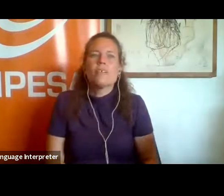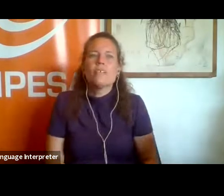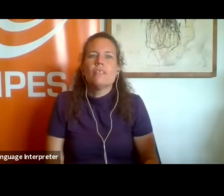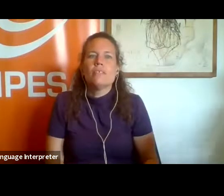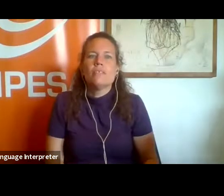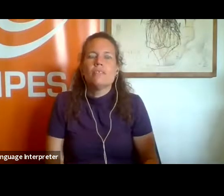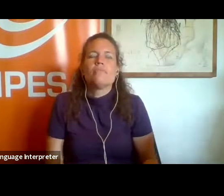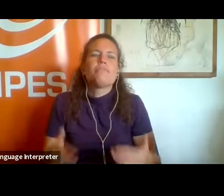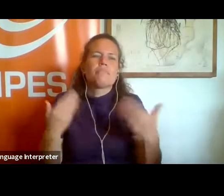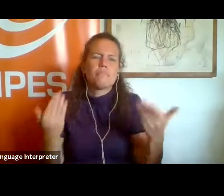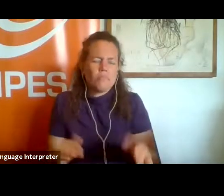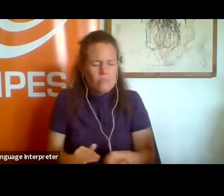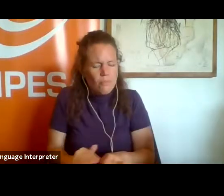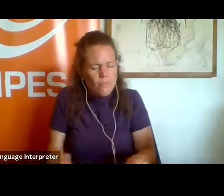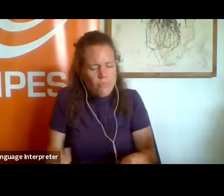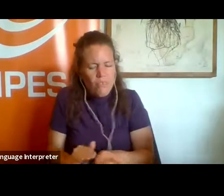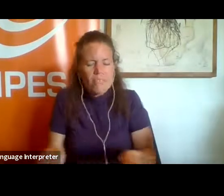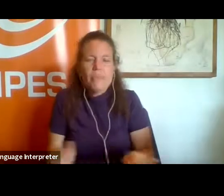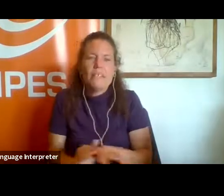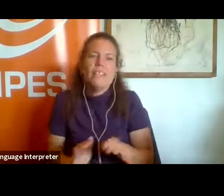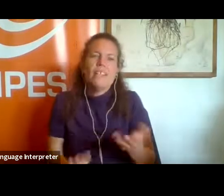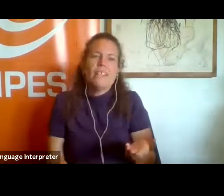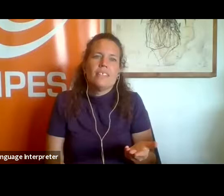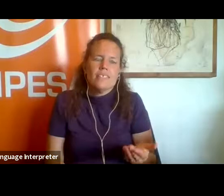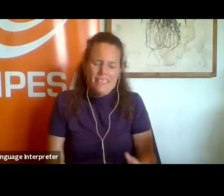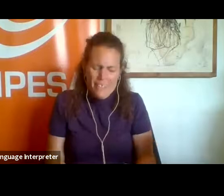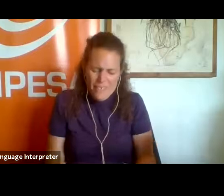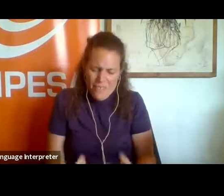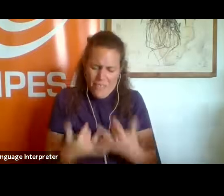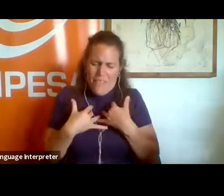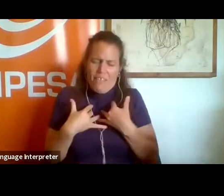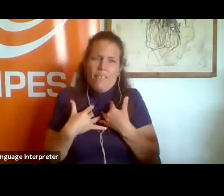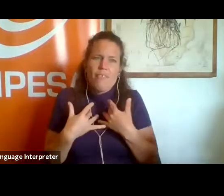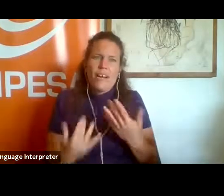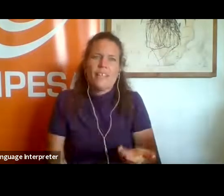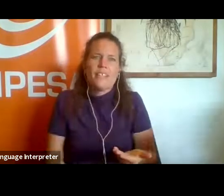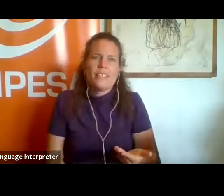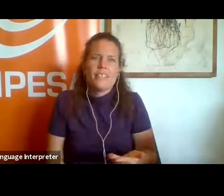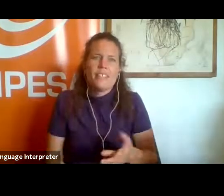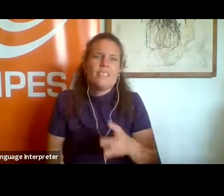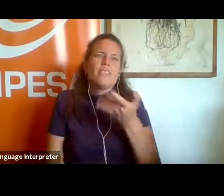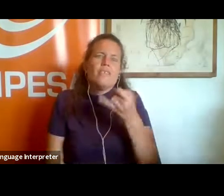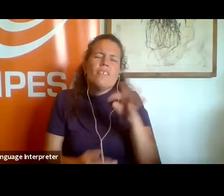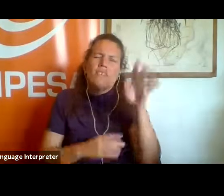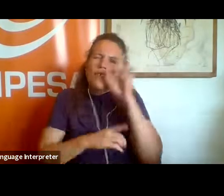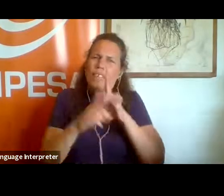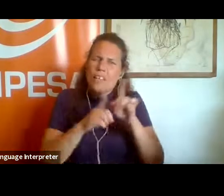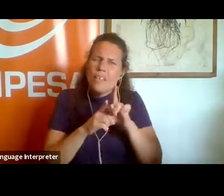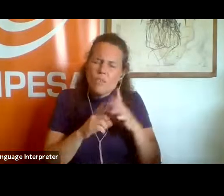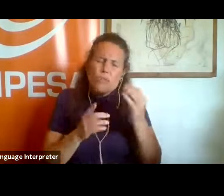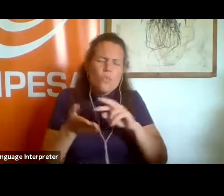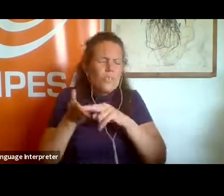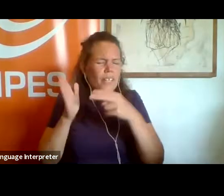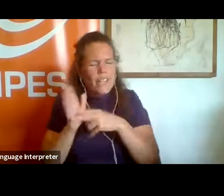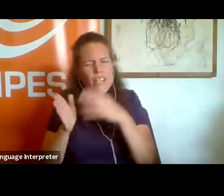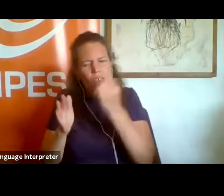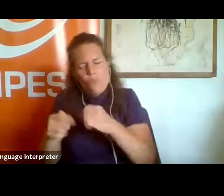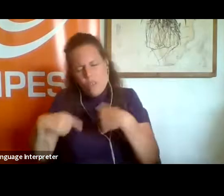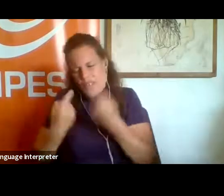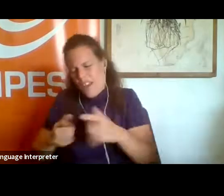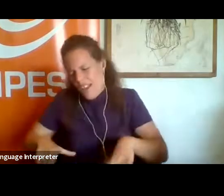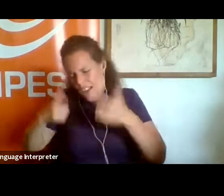like fundamentally, it's terrifying given just how integrated technology is in our